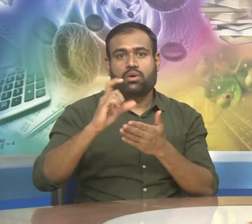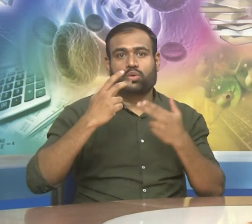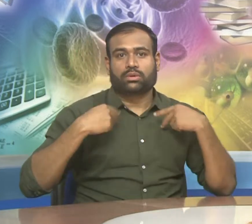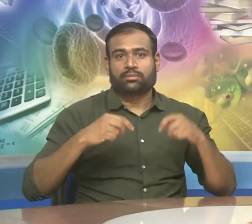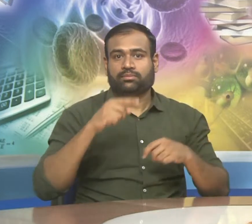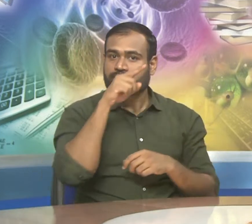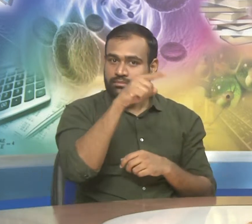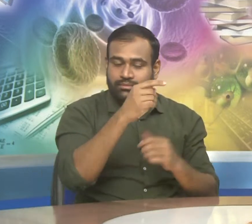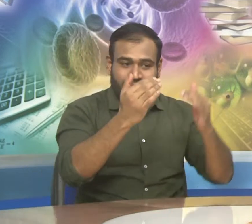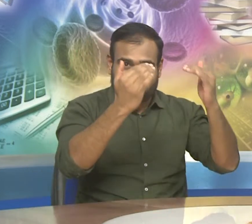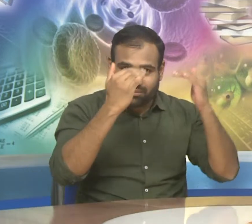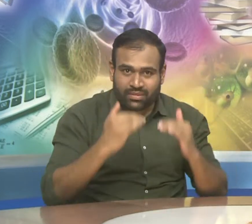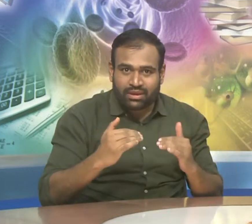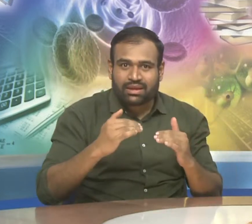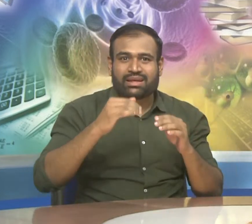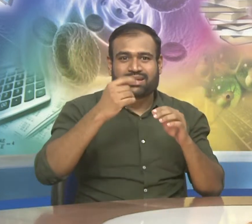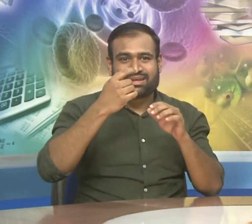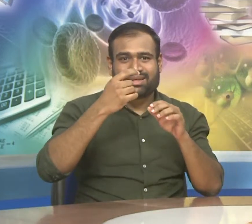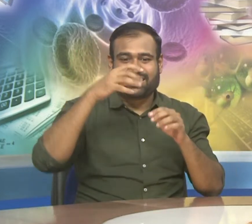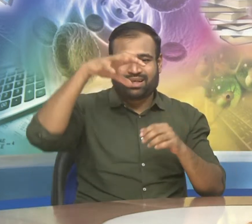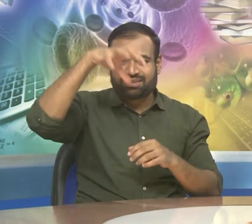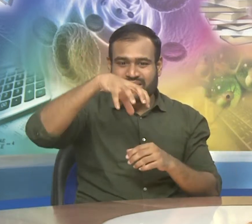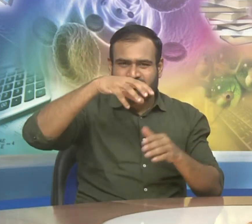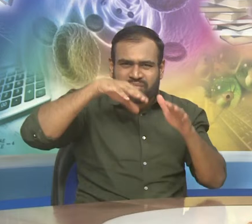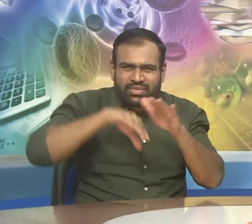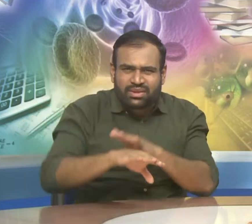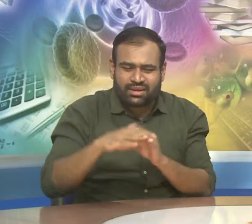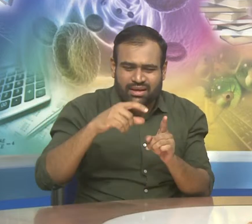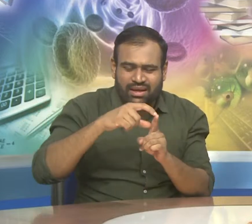district, municipal party courts and village level.